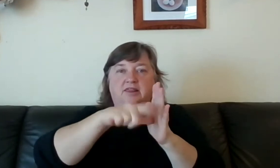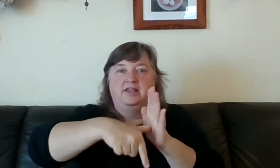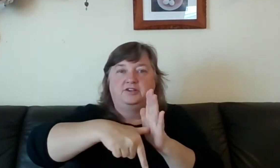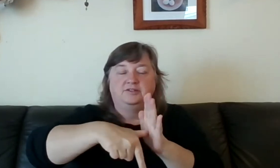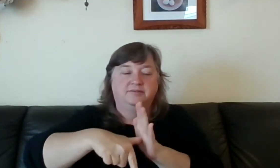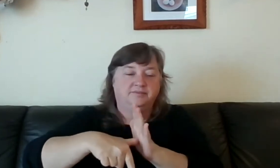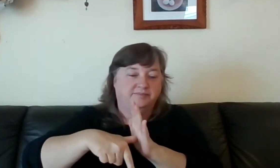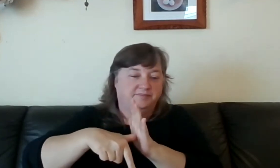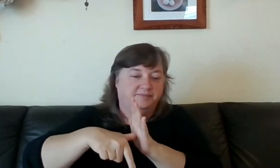Later.